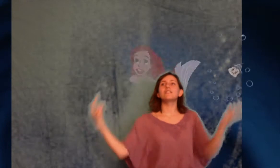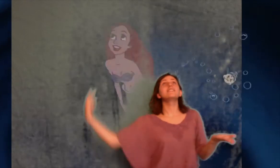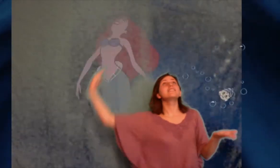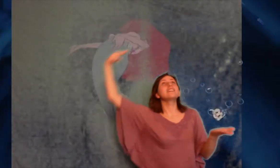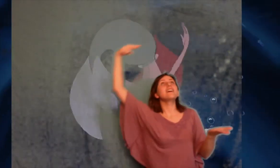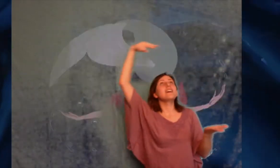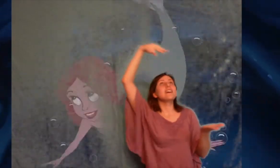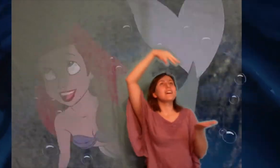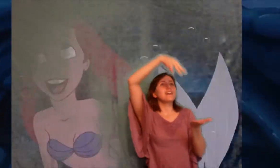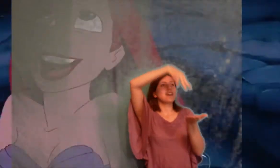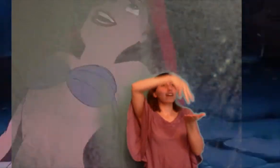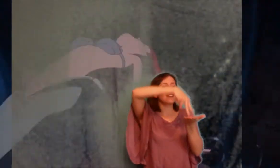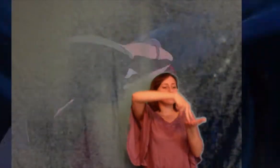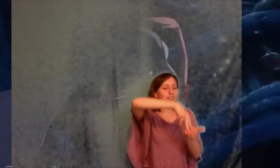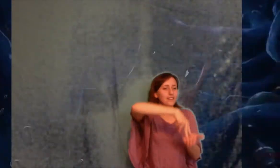to